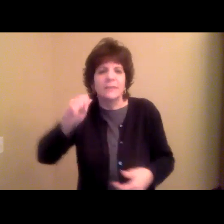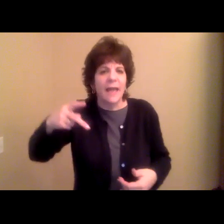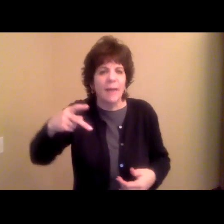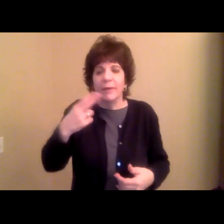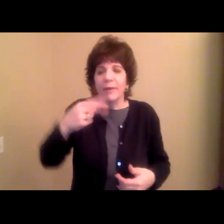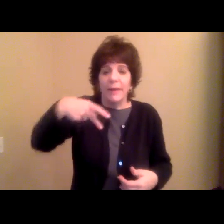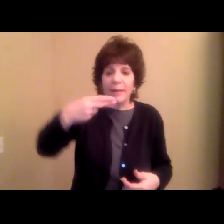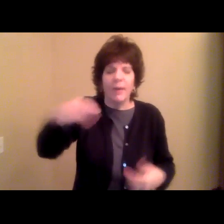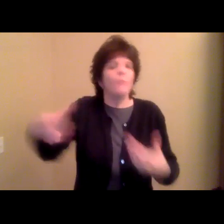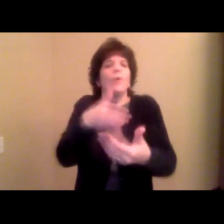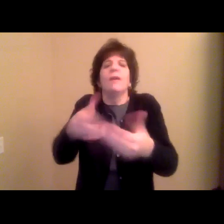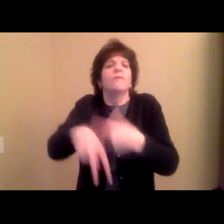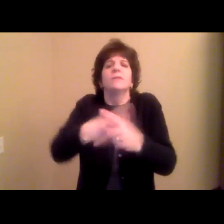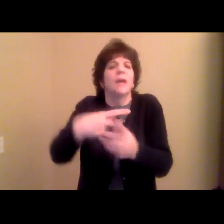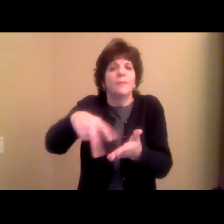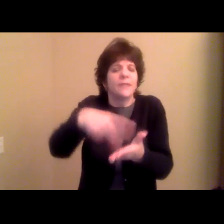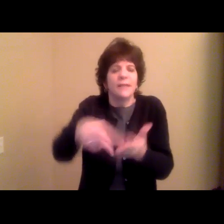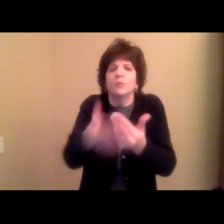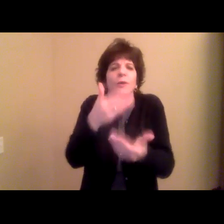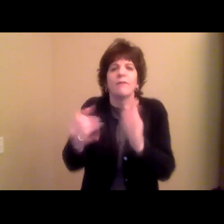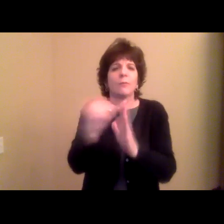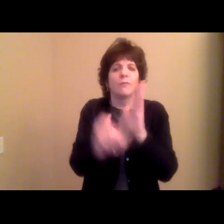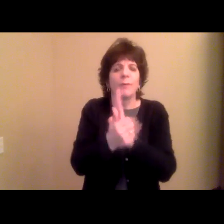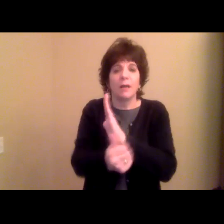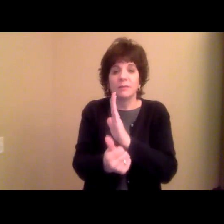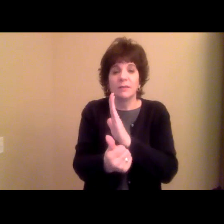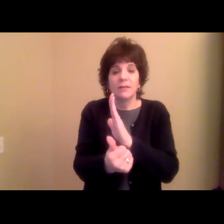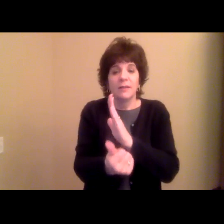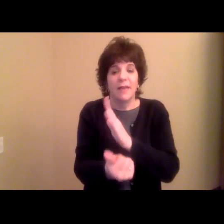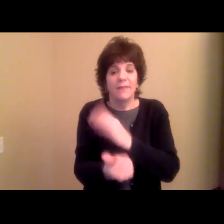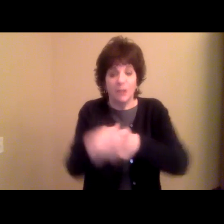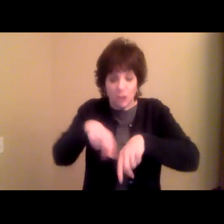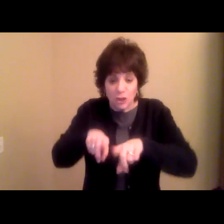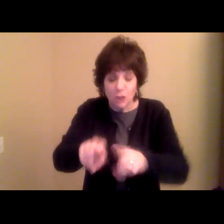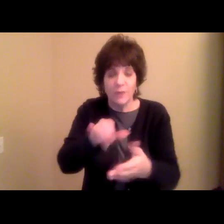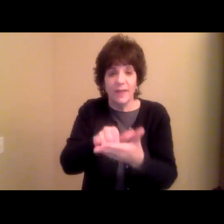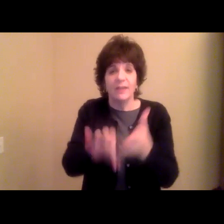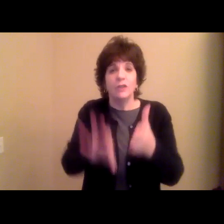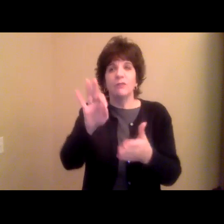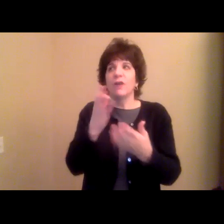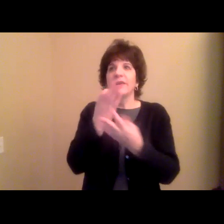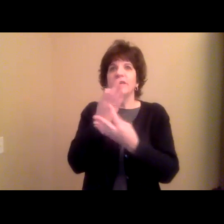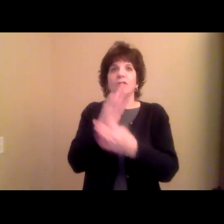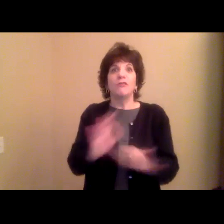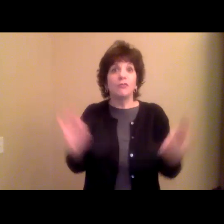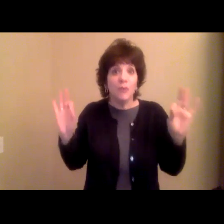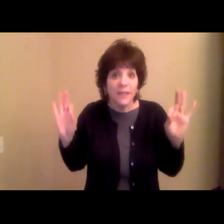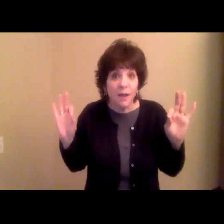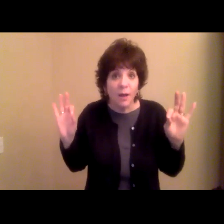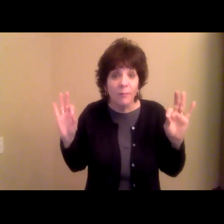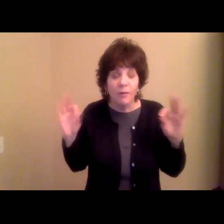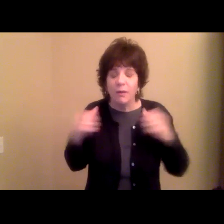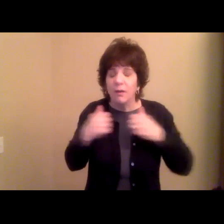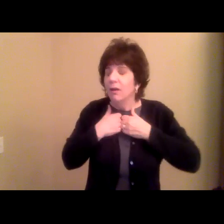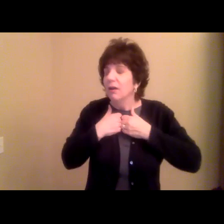dance, whatever it is. And then within that, you find freedom. you find a way